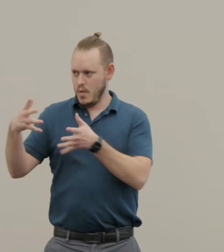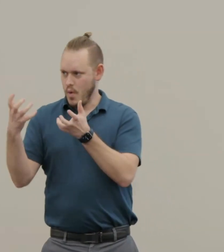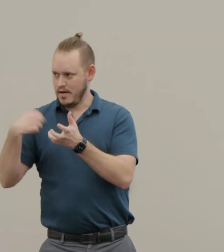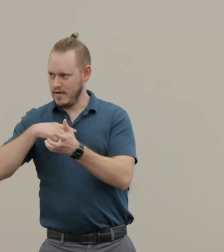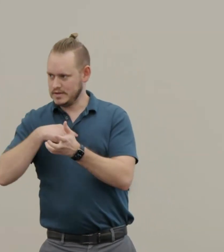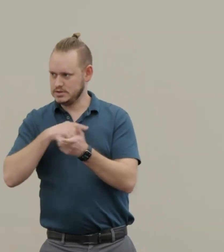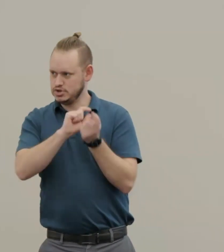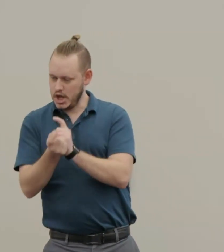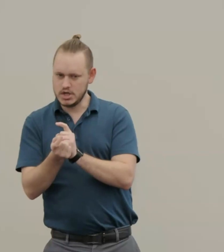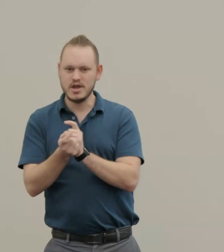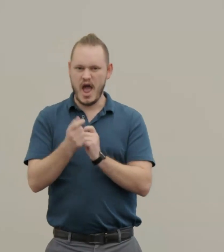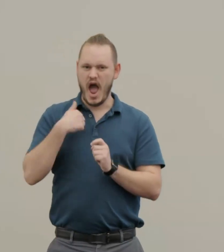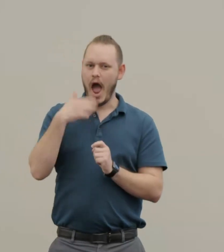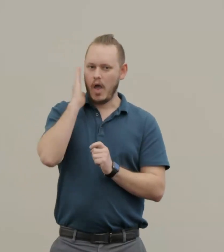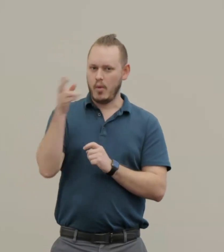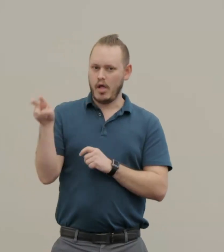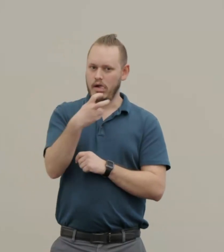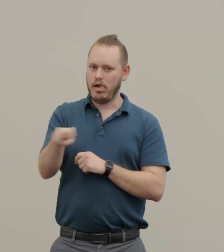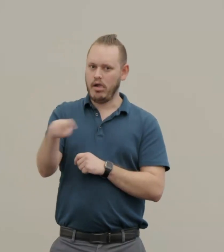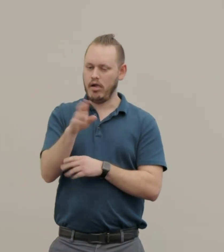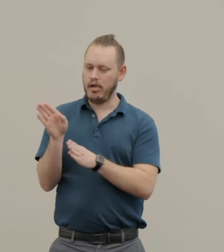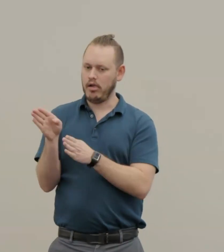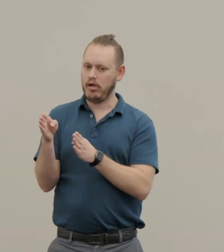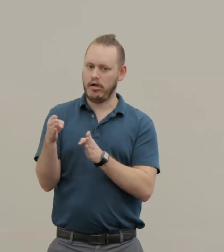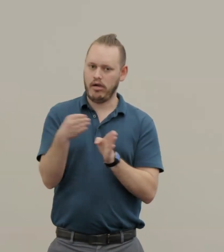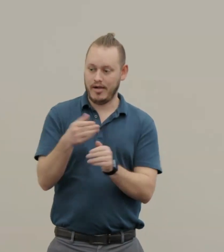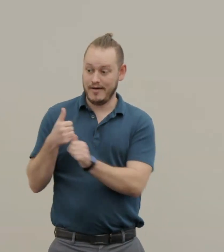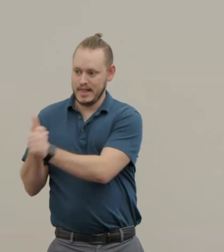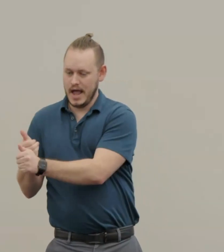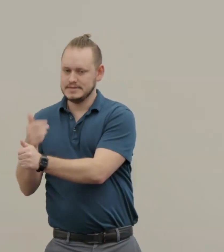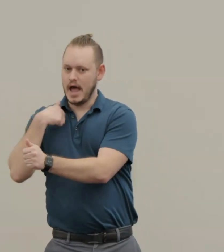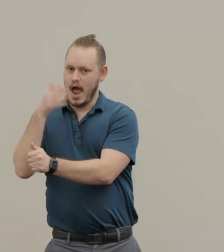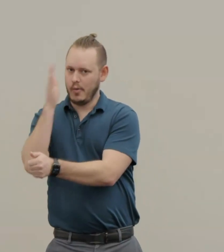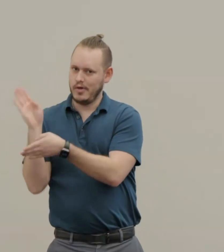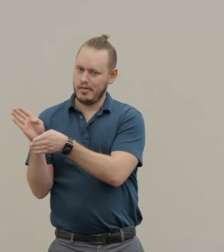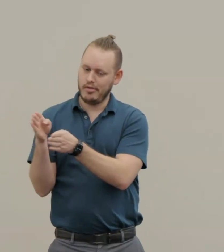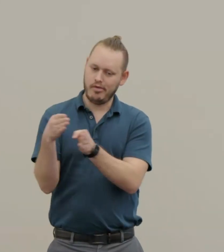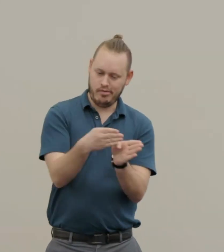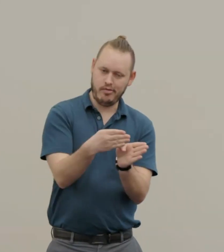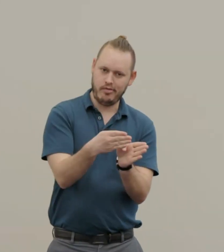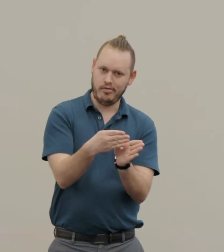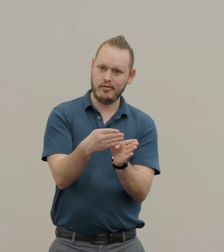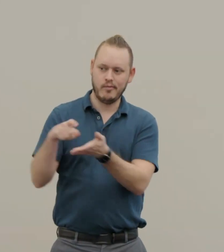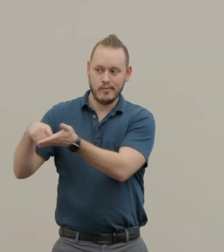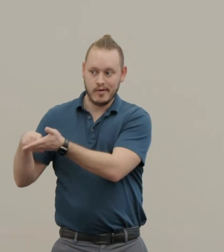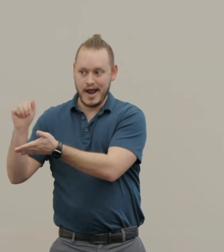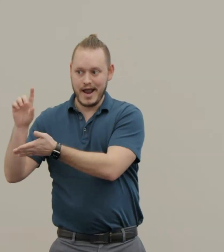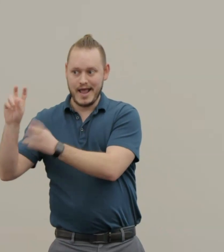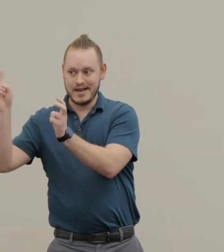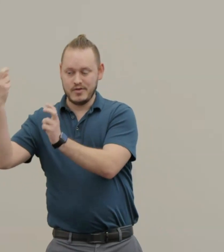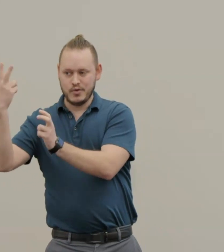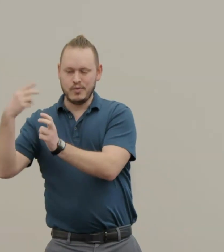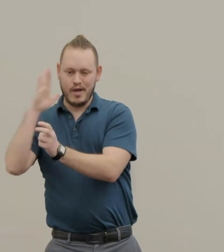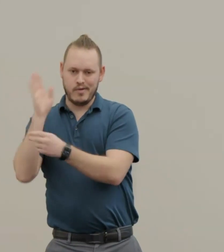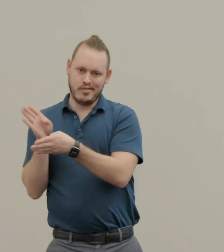But you're going to see me pivot in this conversation away from compliance and what's required of the ADA Title II for